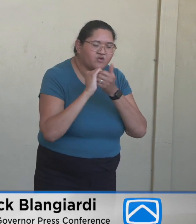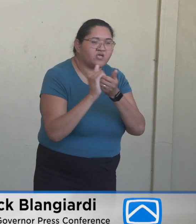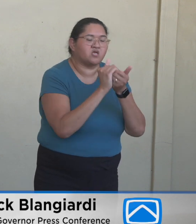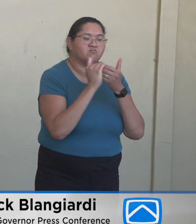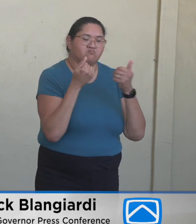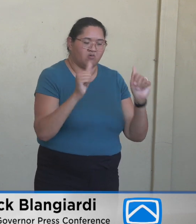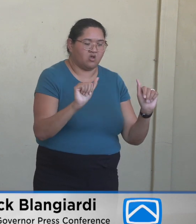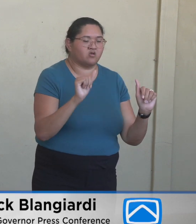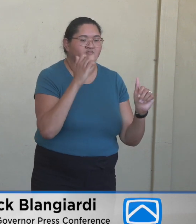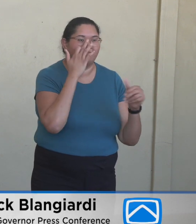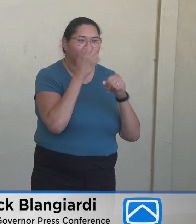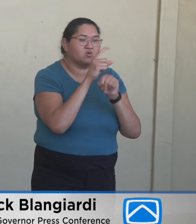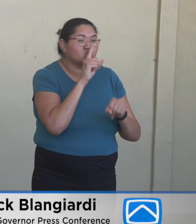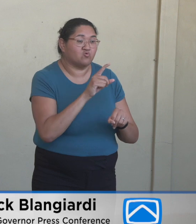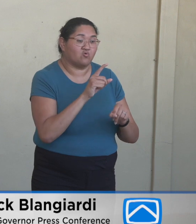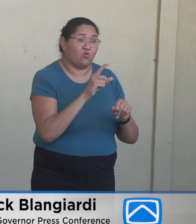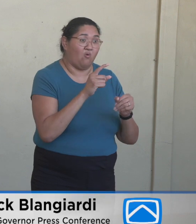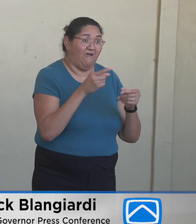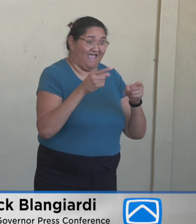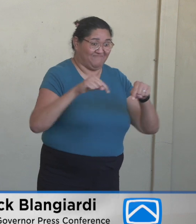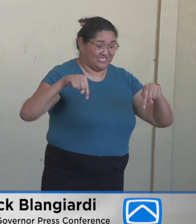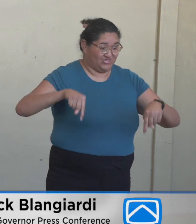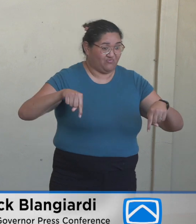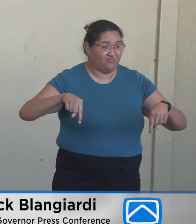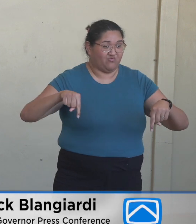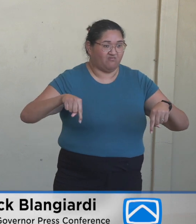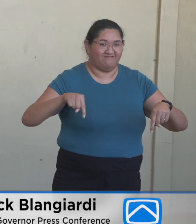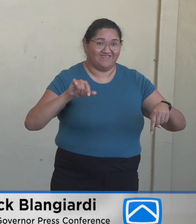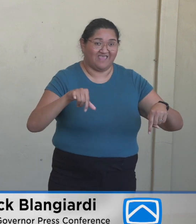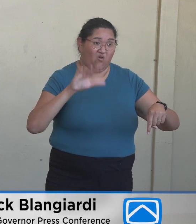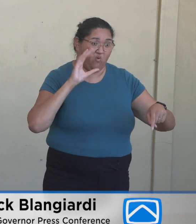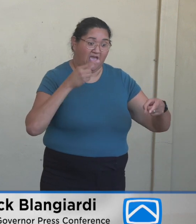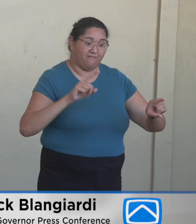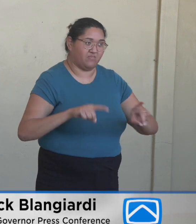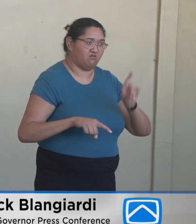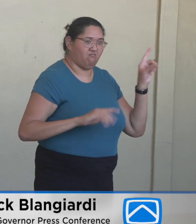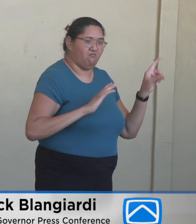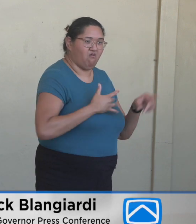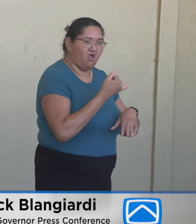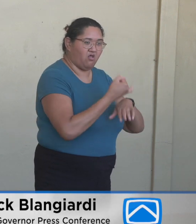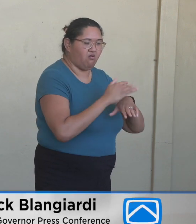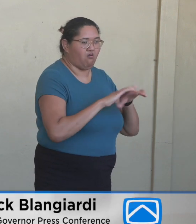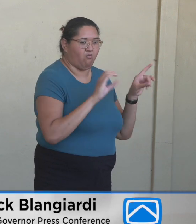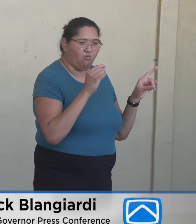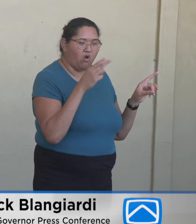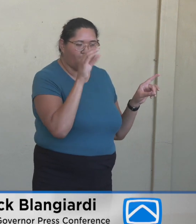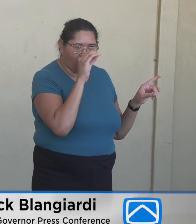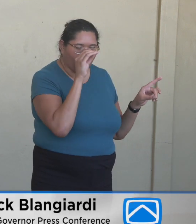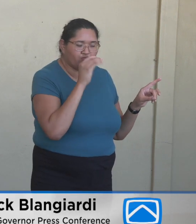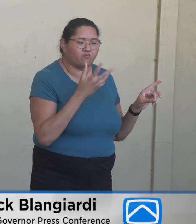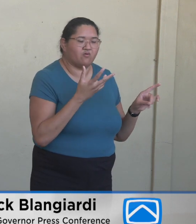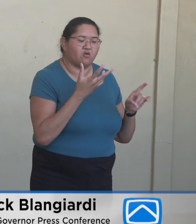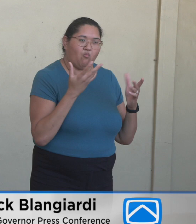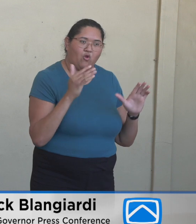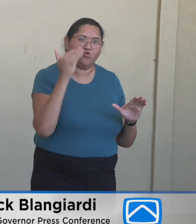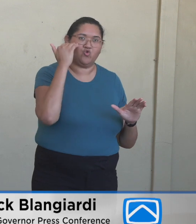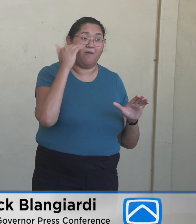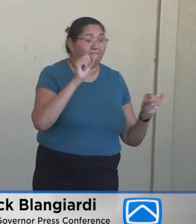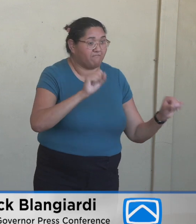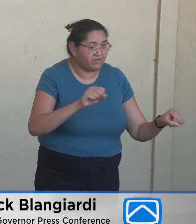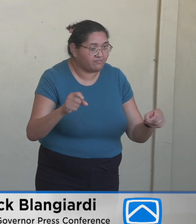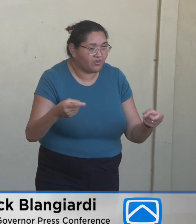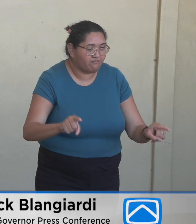to make sure that what happened here doesn't happen on our island, on Oahu, knowing full well it